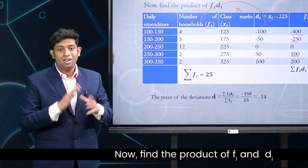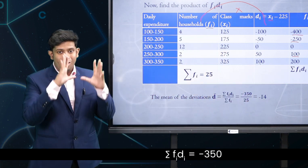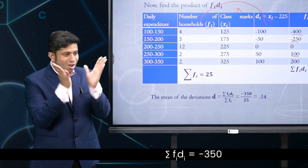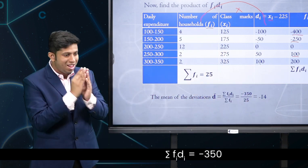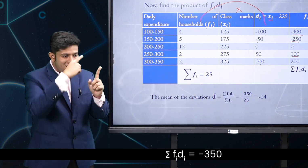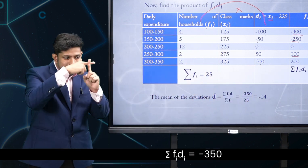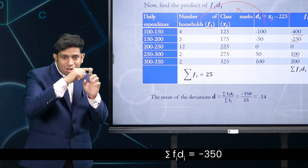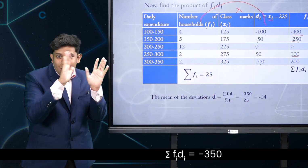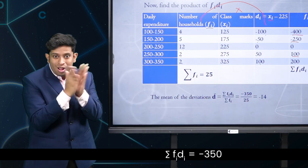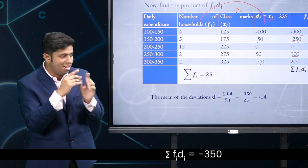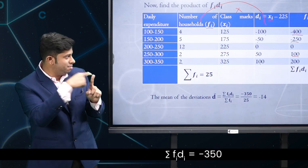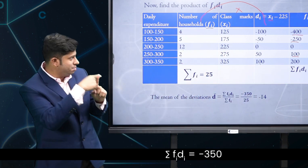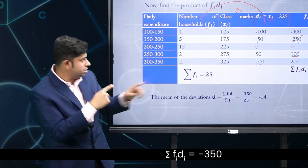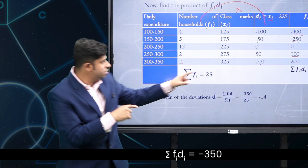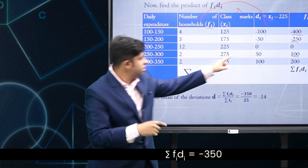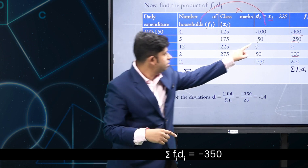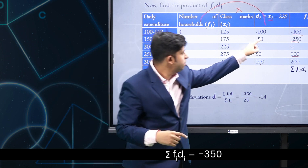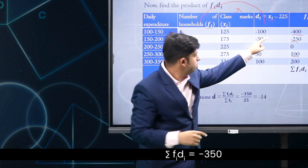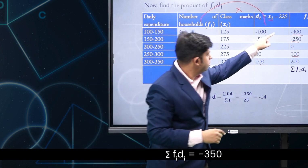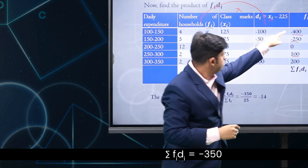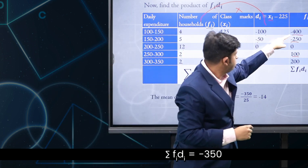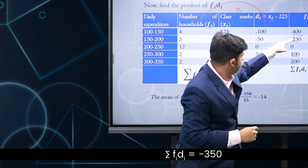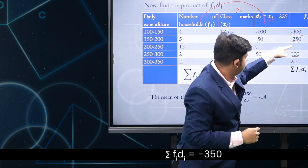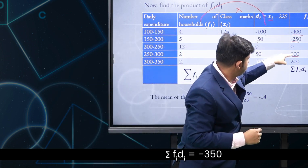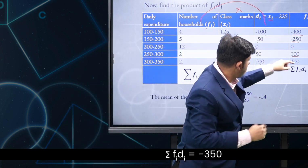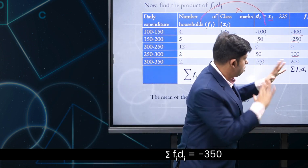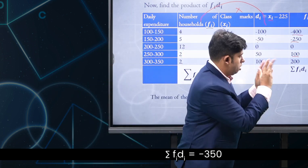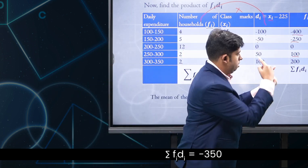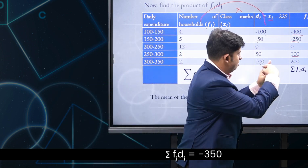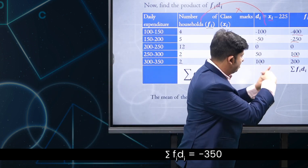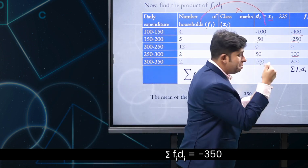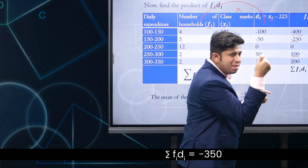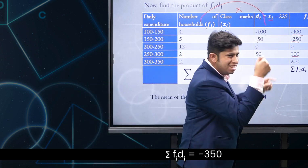The summation of fi di is equal to minus 350